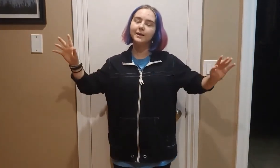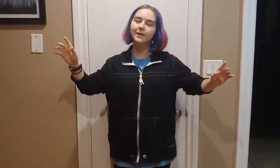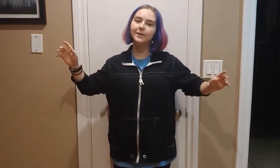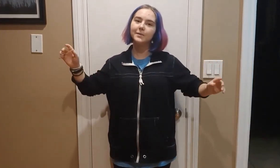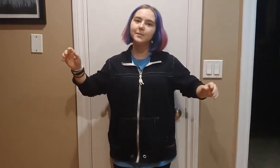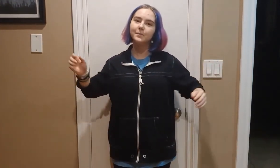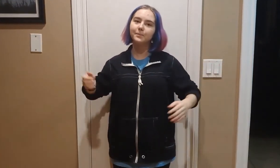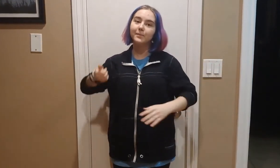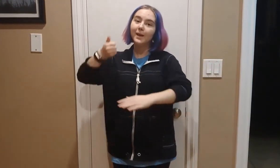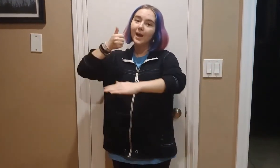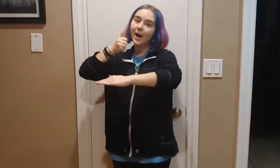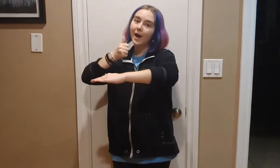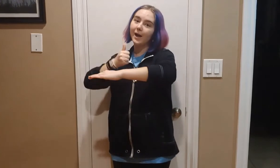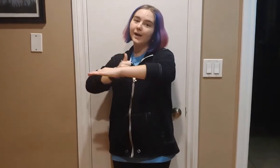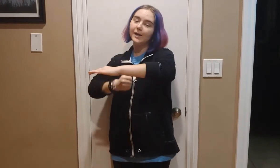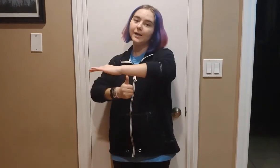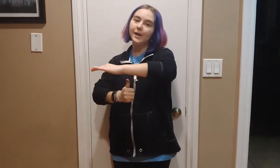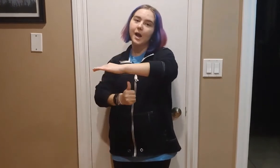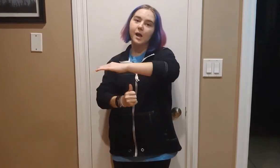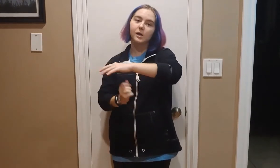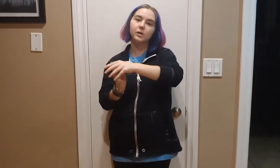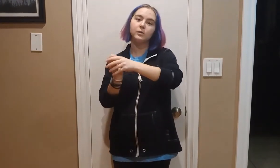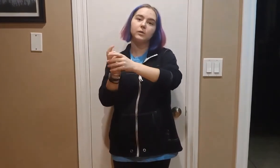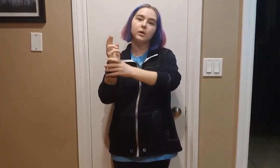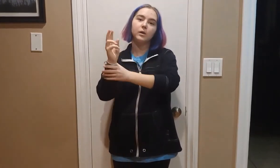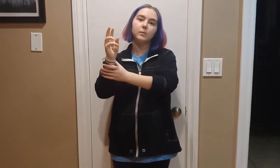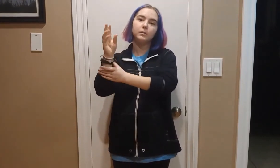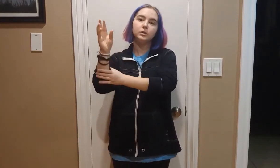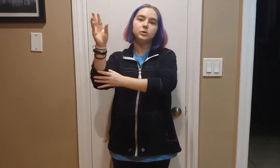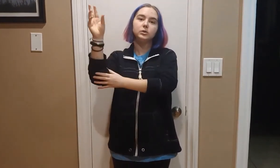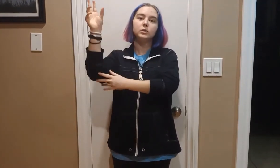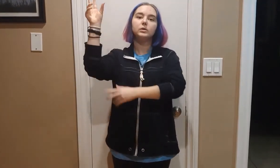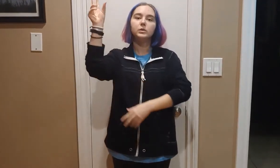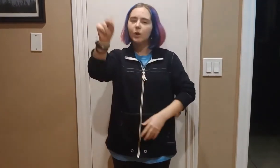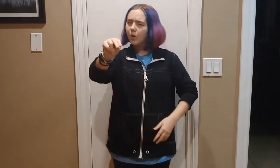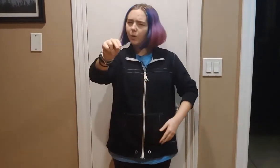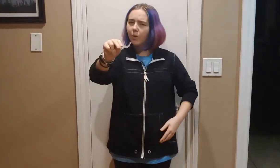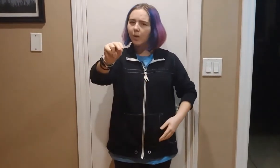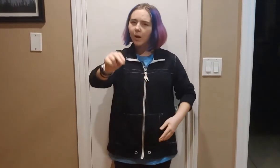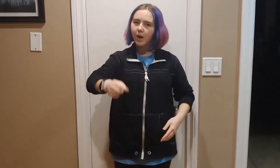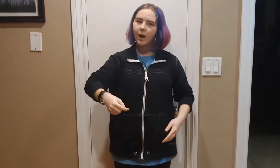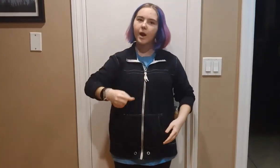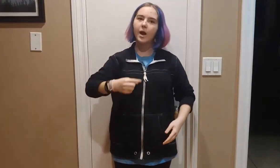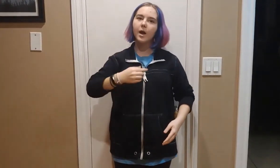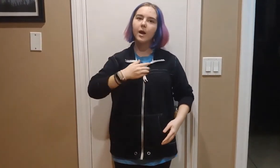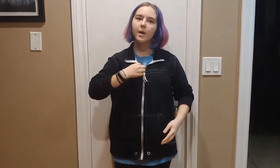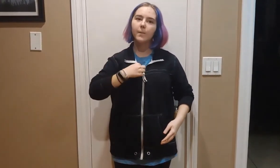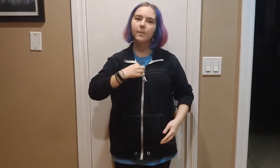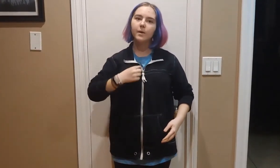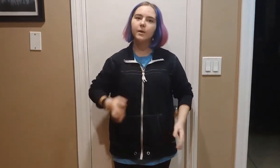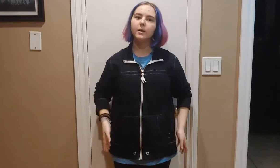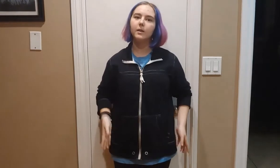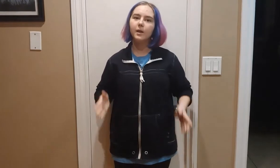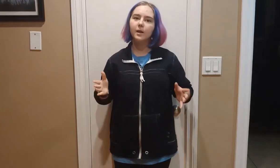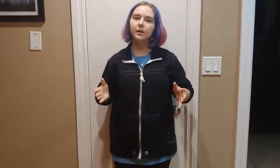shine. Hide it under a bushel, no, I'm gonna let